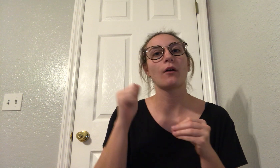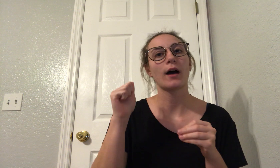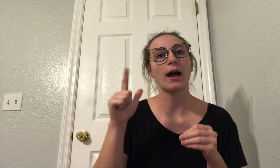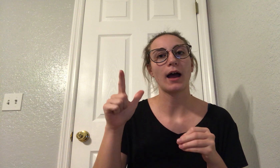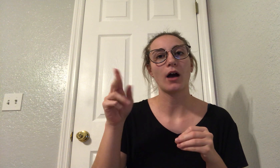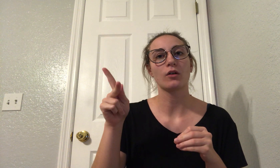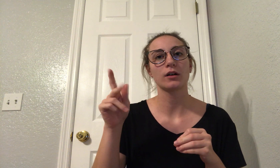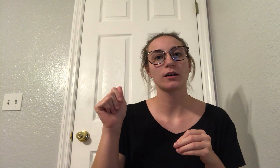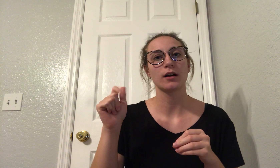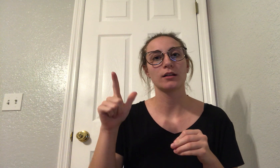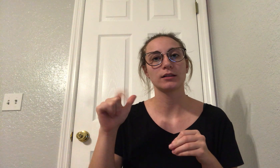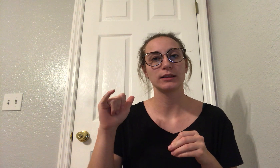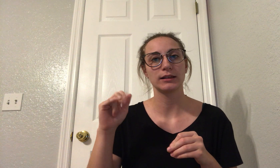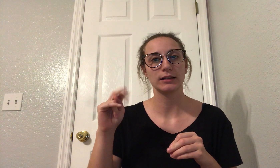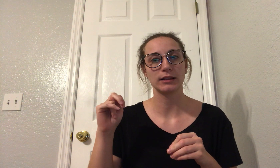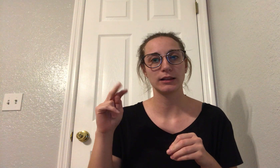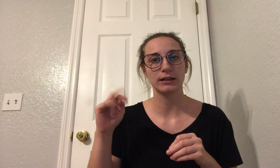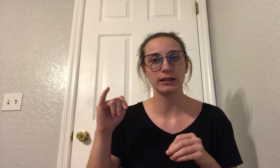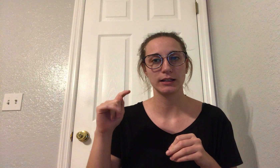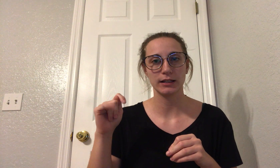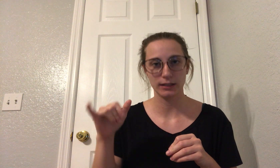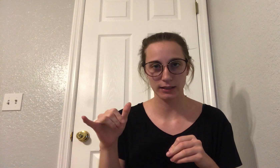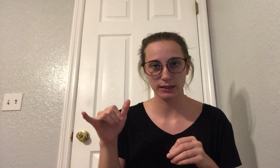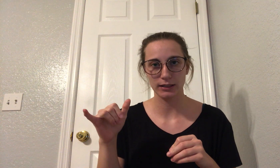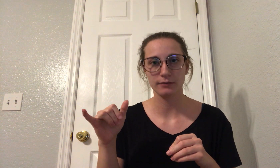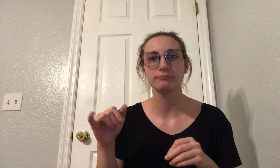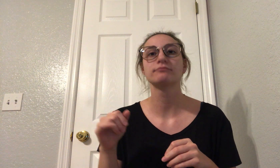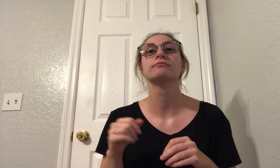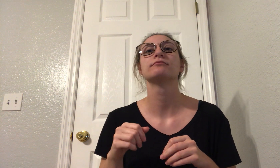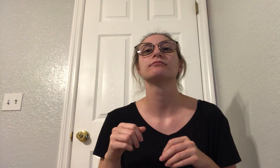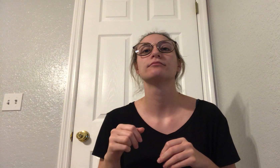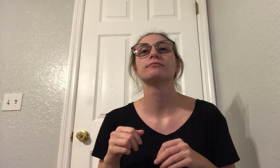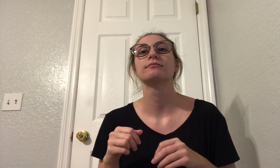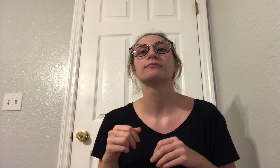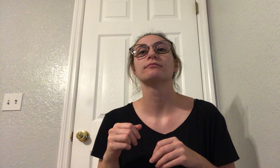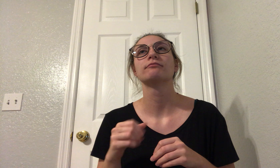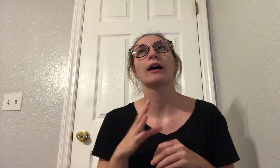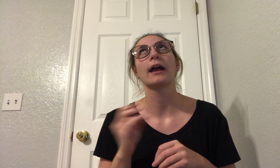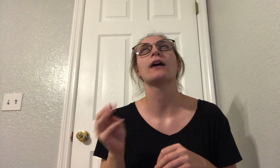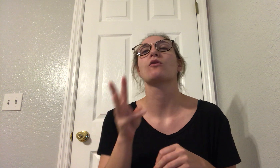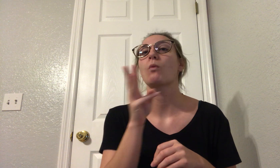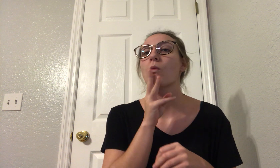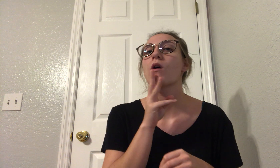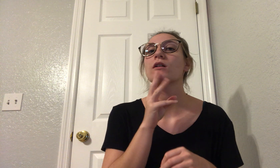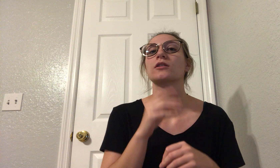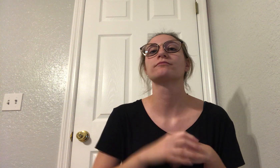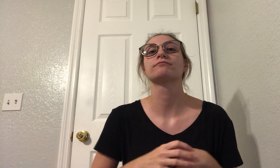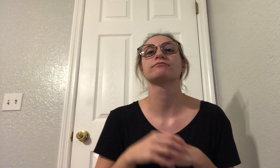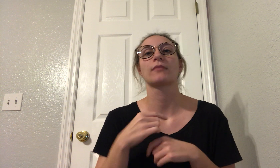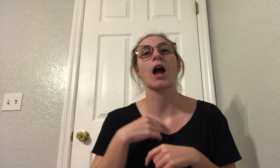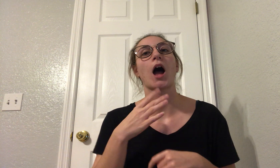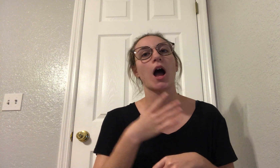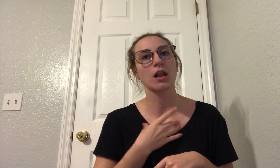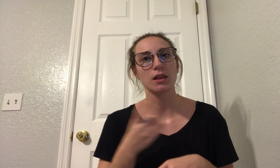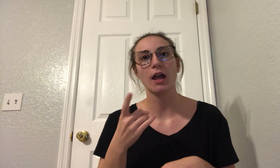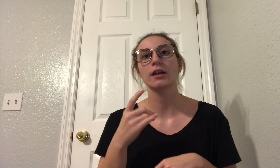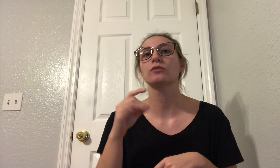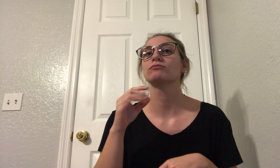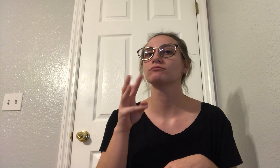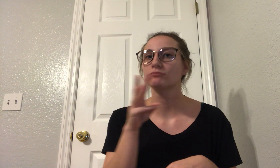there now. I'm a tap water guy for the most part. Or if I buy a bottle of water, I drink it, and then I refill it till I have to get